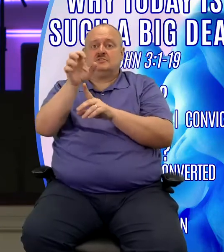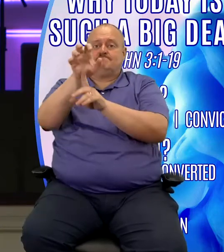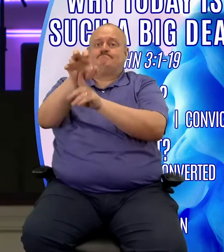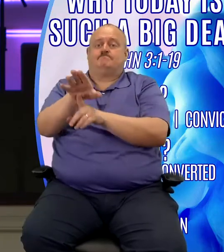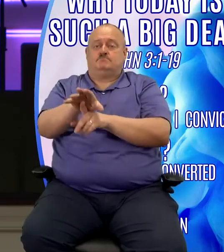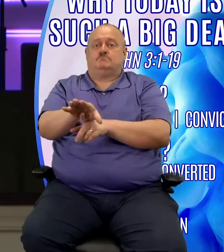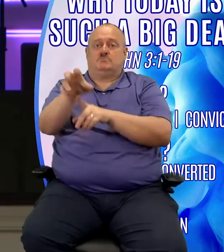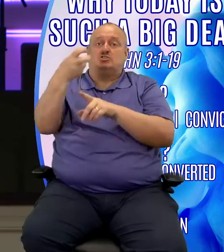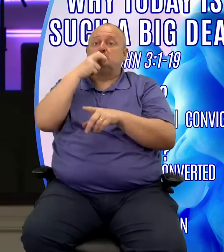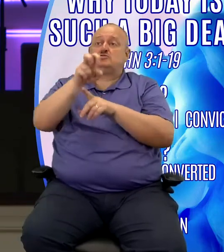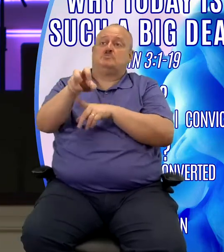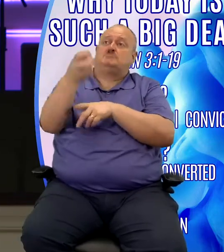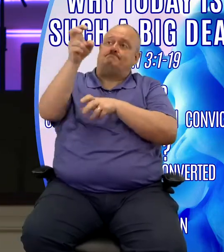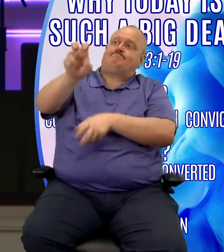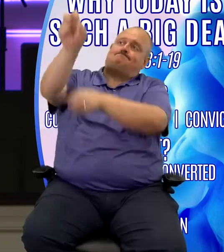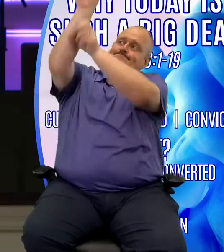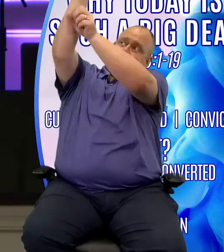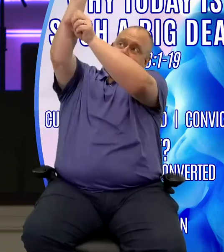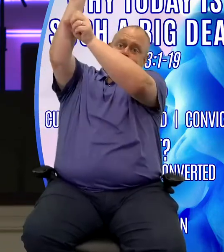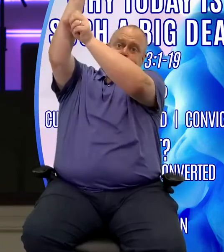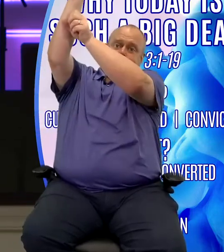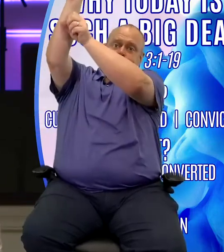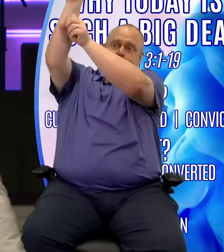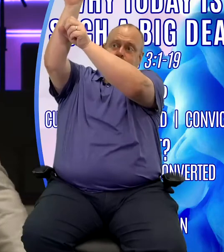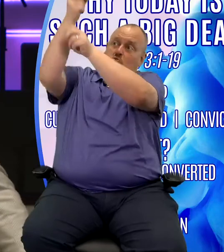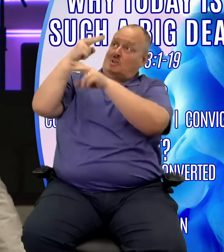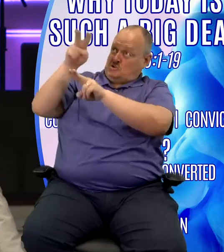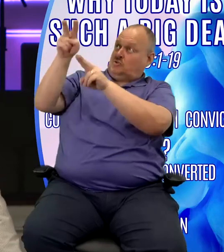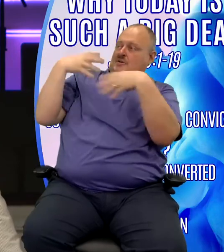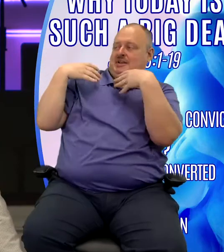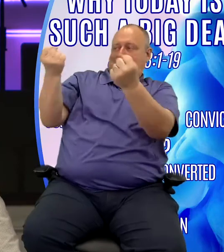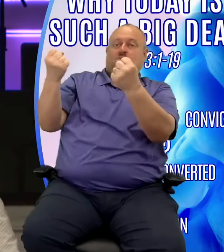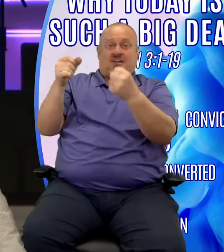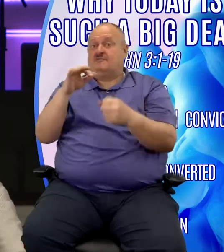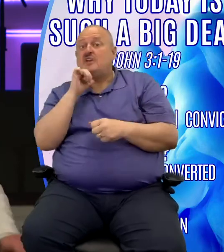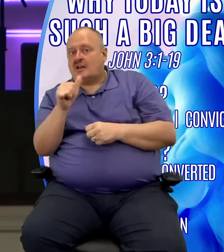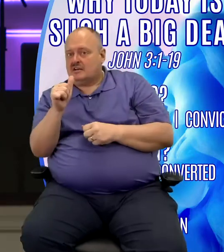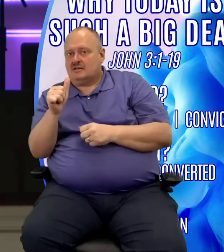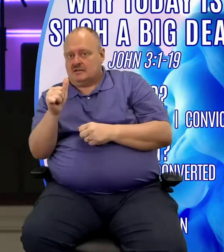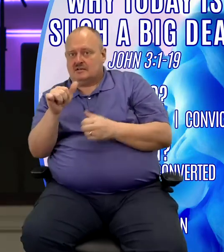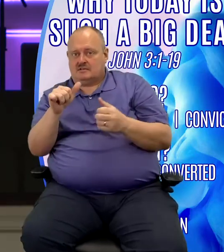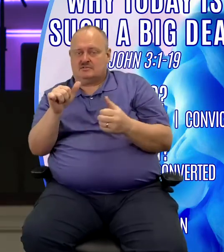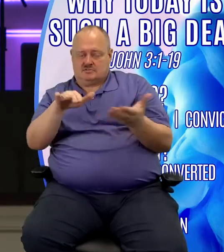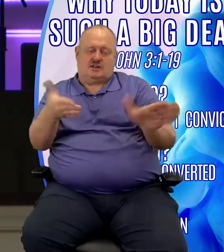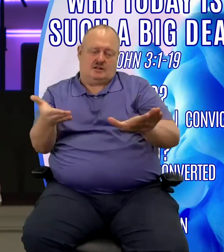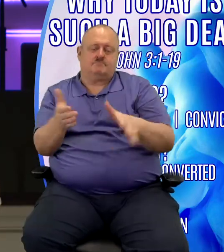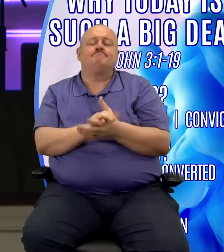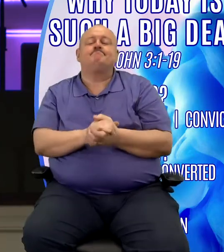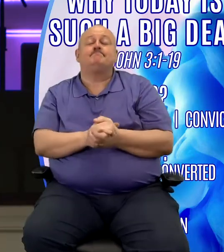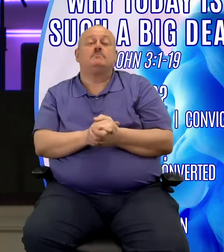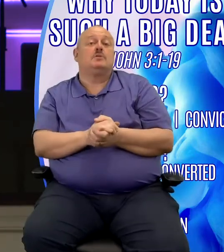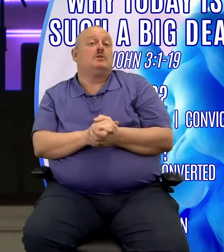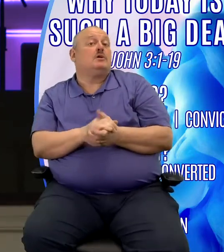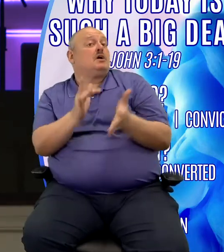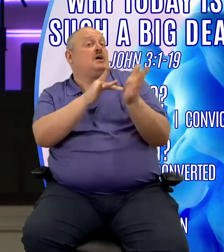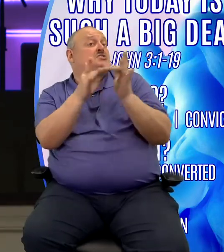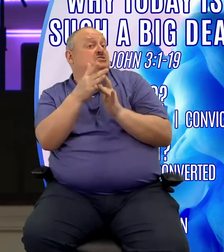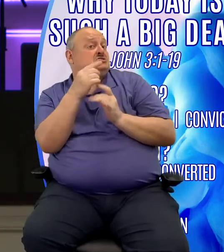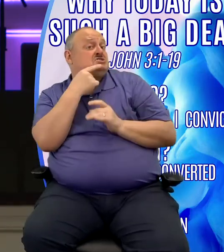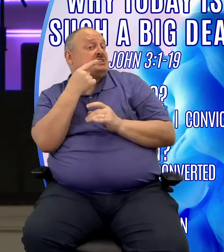they looked on the serpent, they were healed. If they did not, they were not. What is Jesus